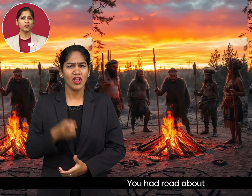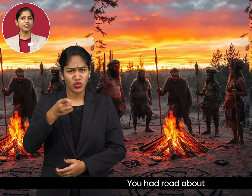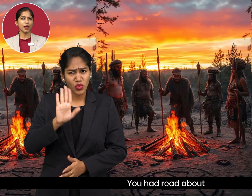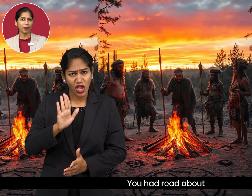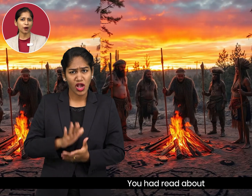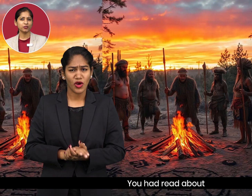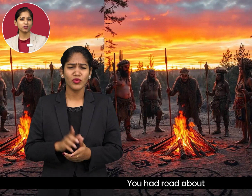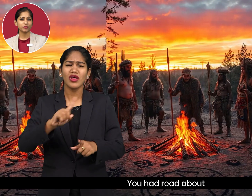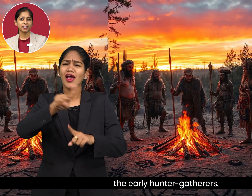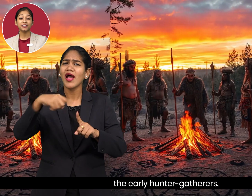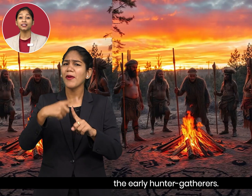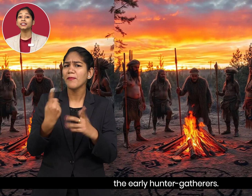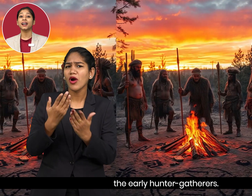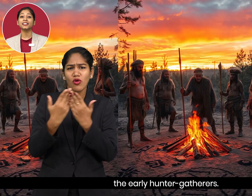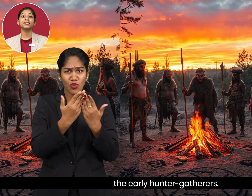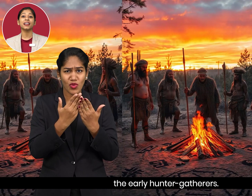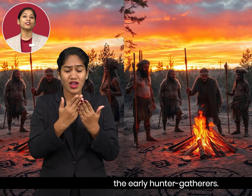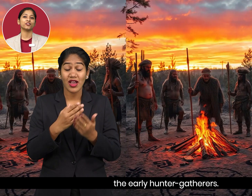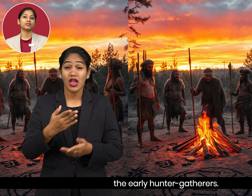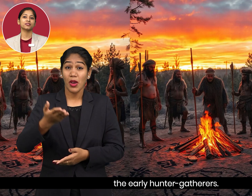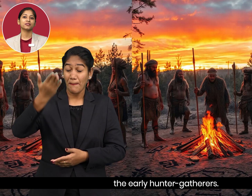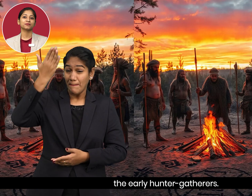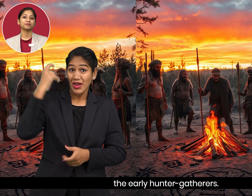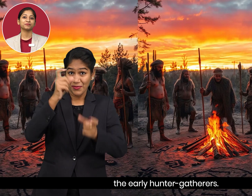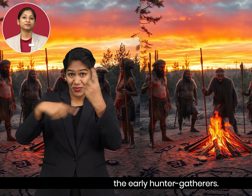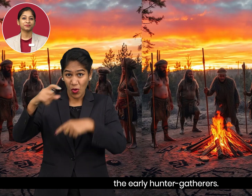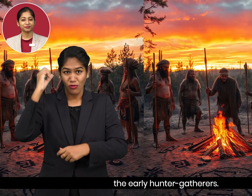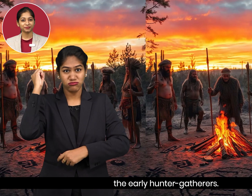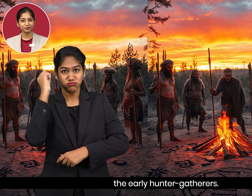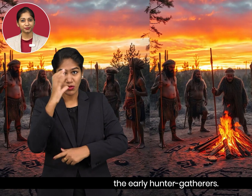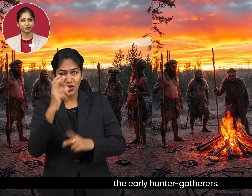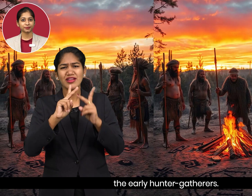You had read about the early hunter-gatherers.